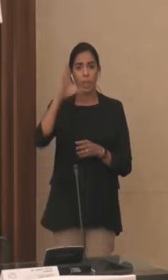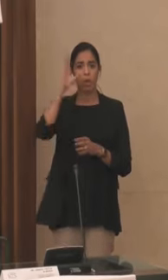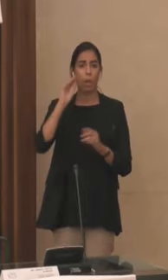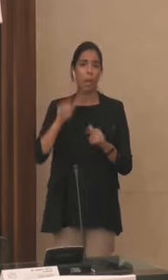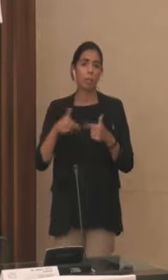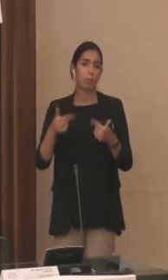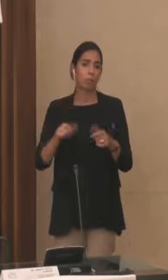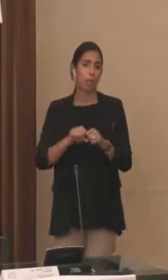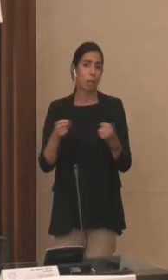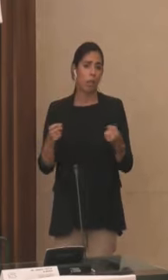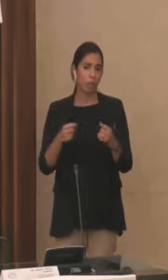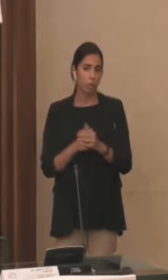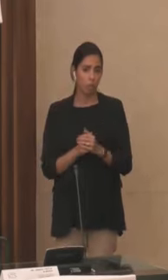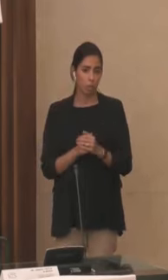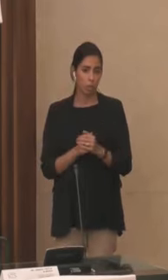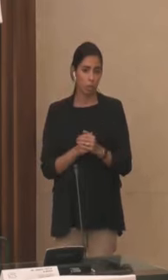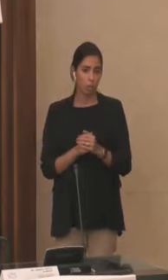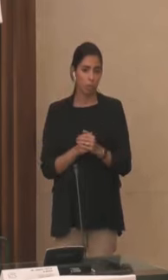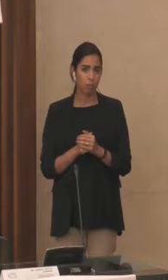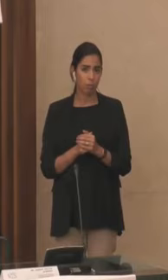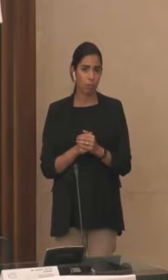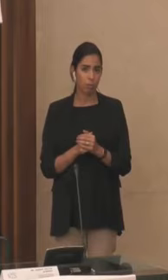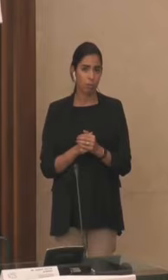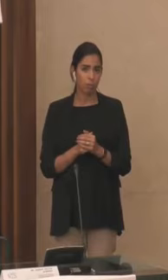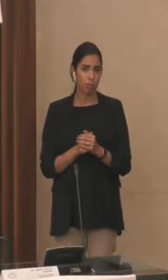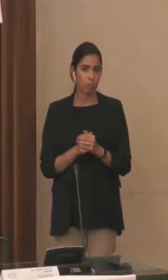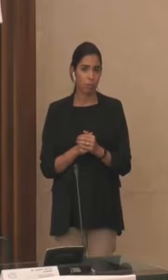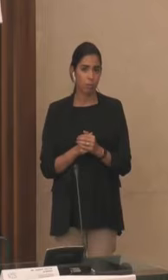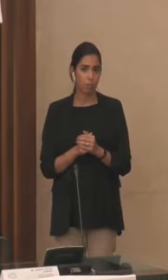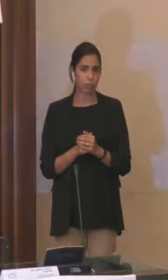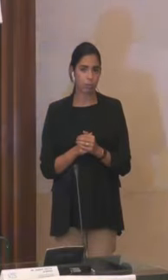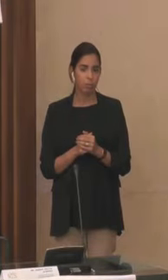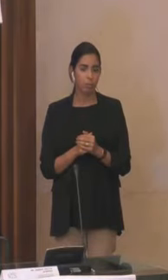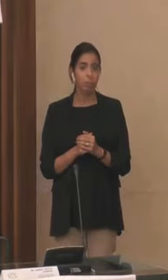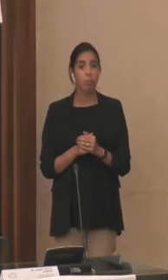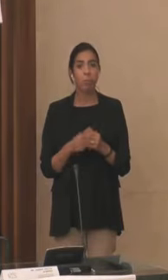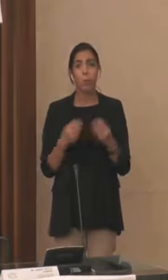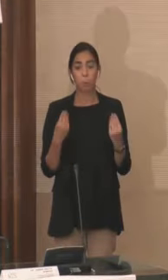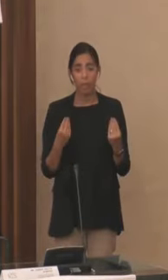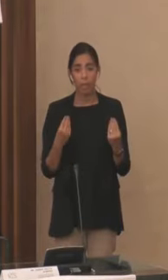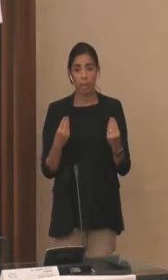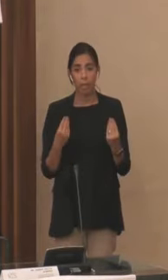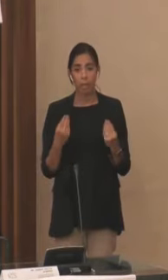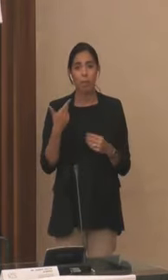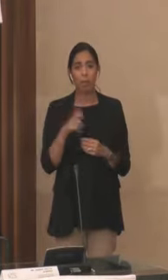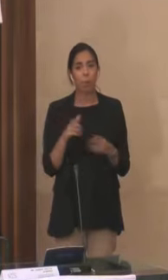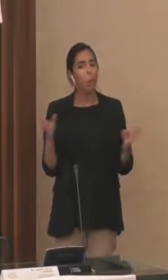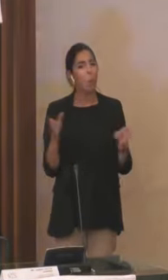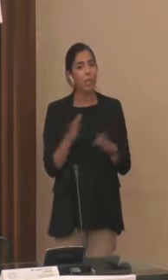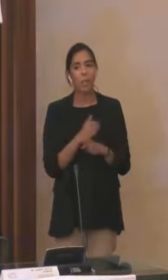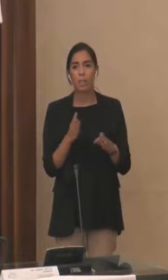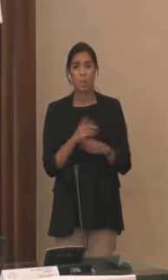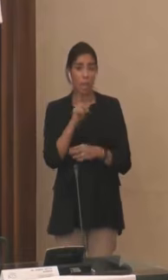Because everything, every side effect produced by vaccines